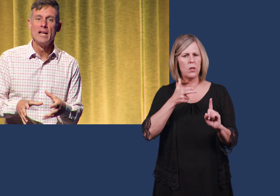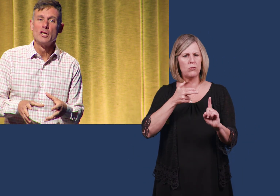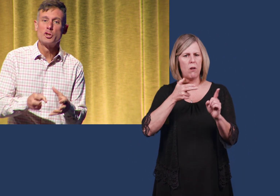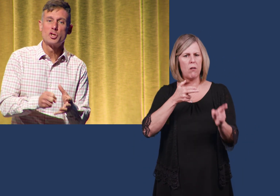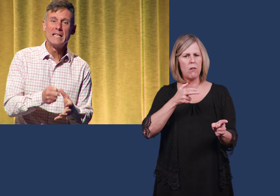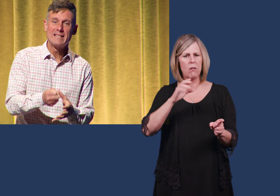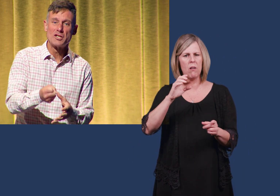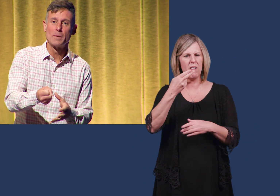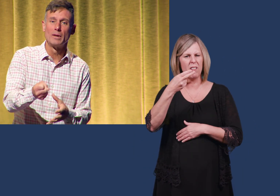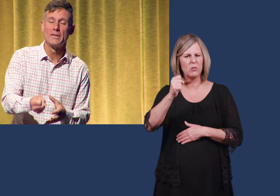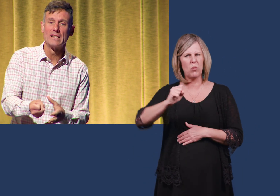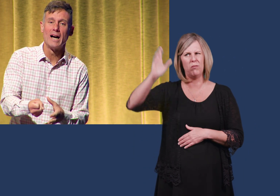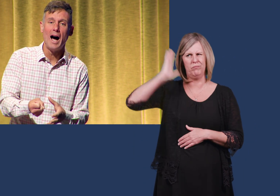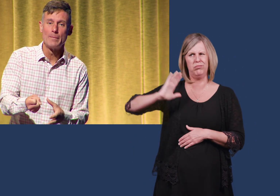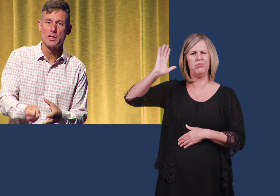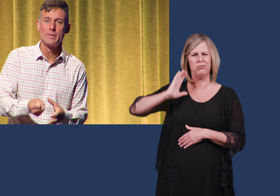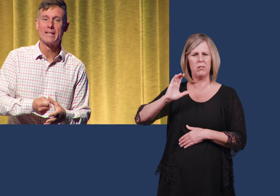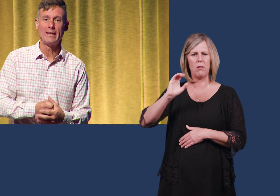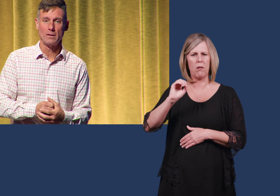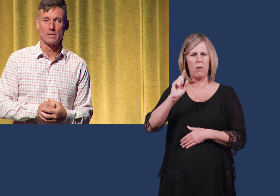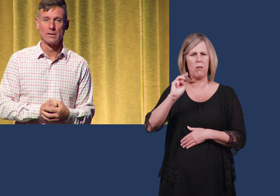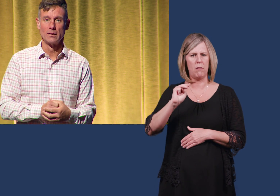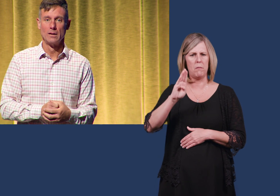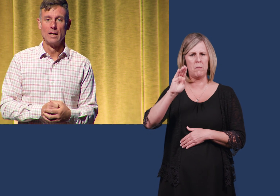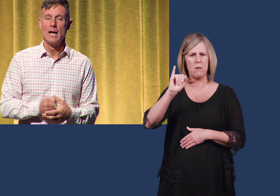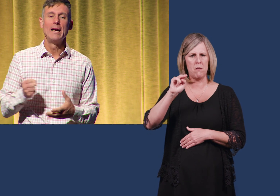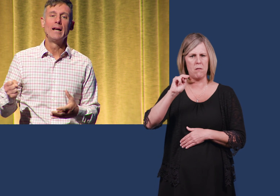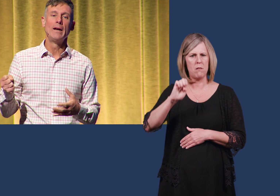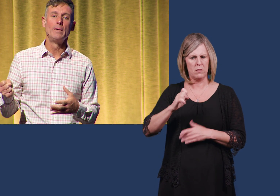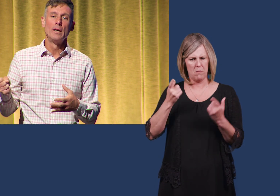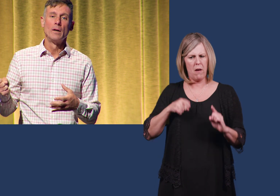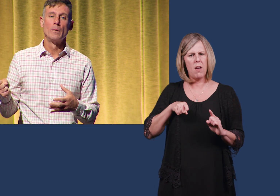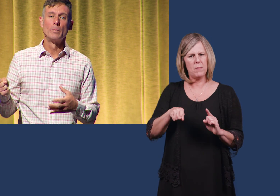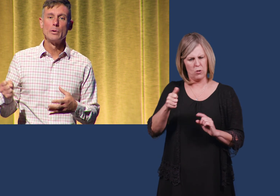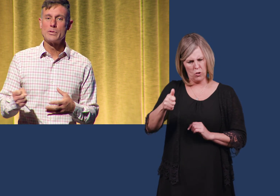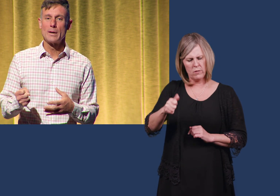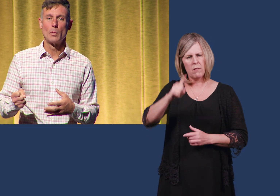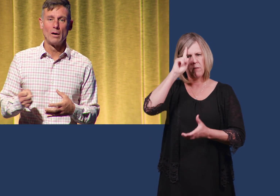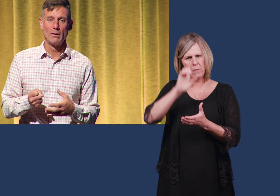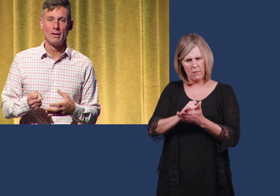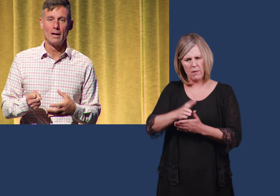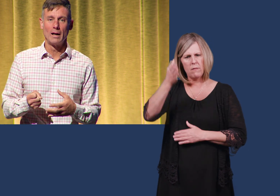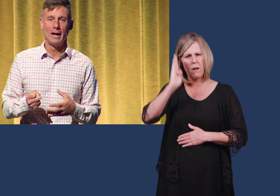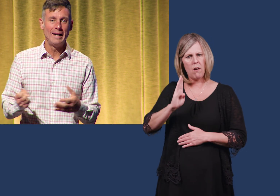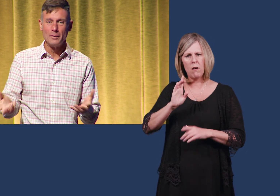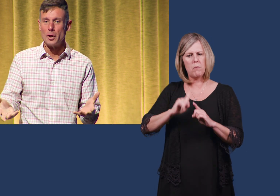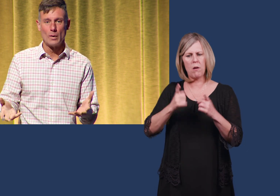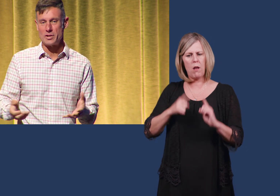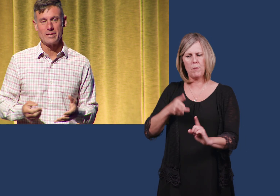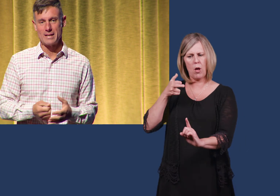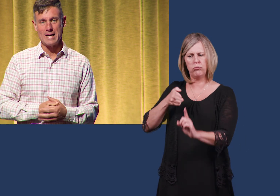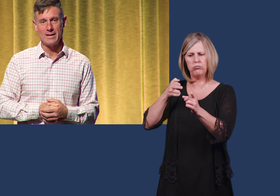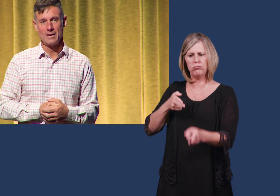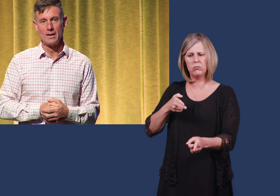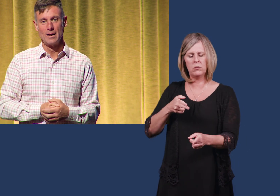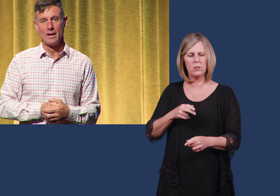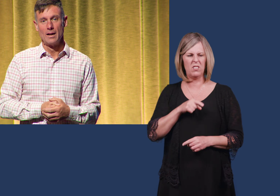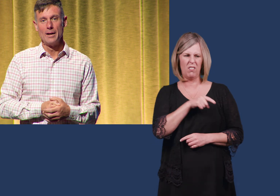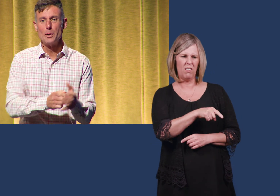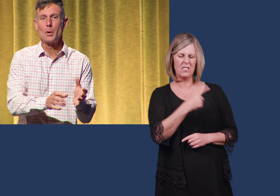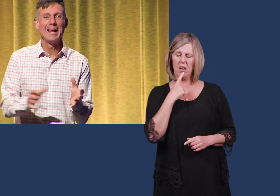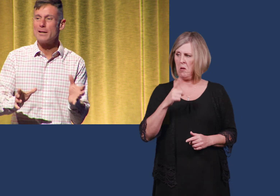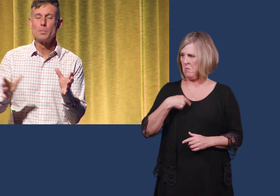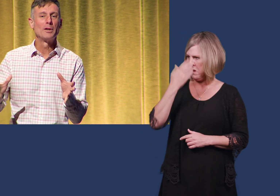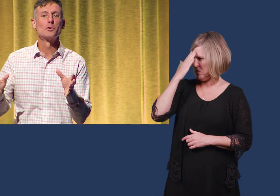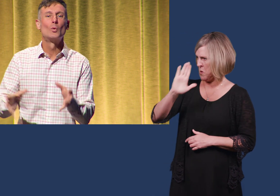said, she said she believed in God, but she was killed. And Bruce said, well, I don't know what she said.